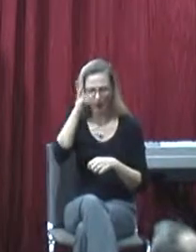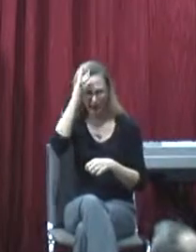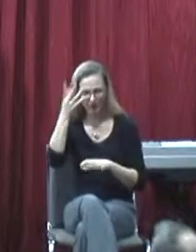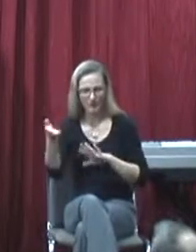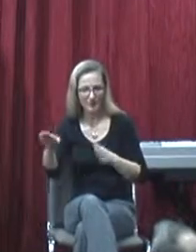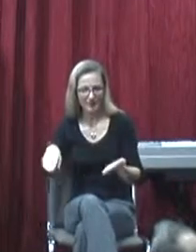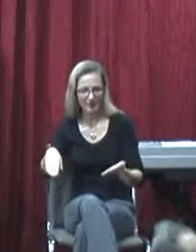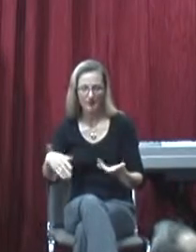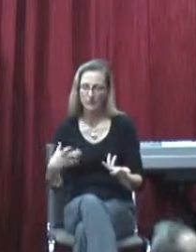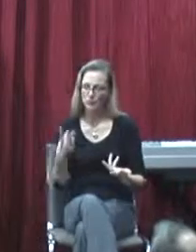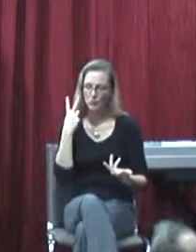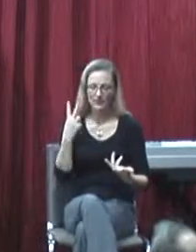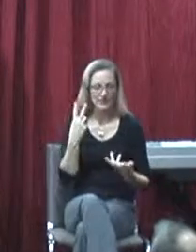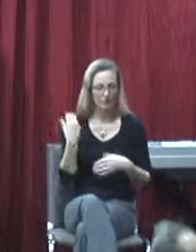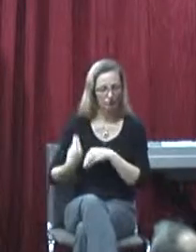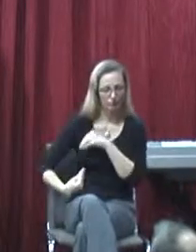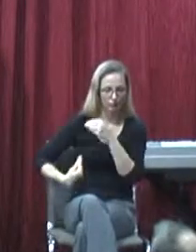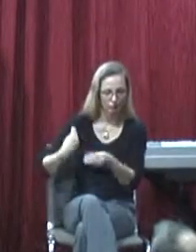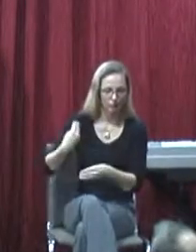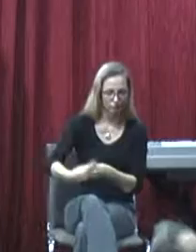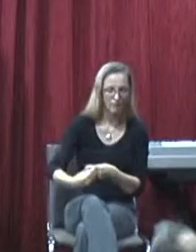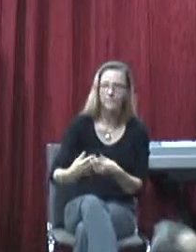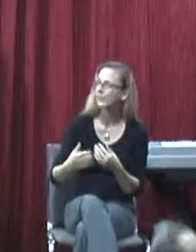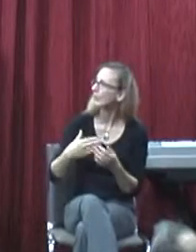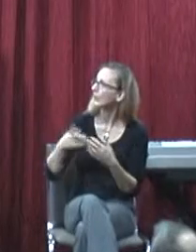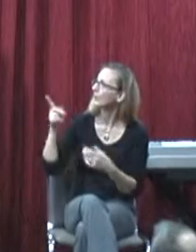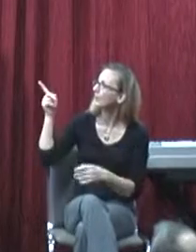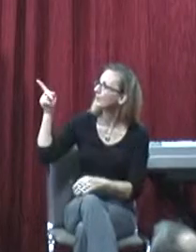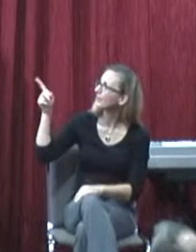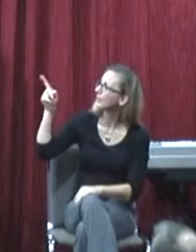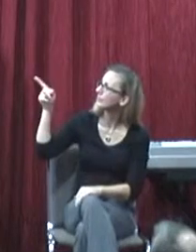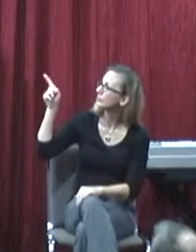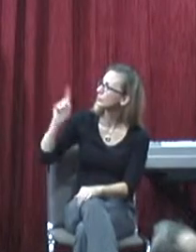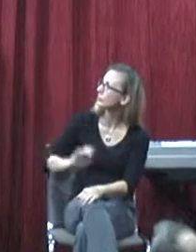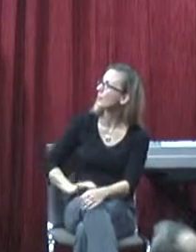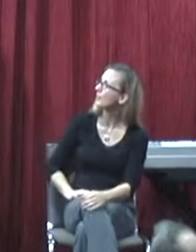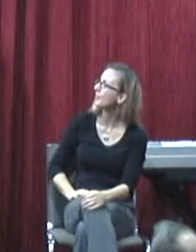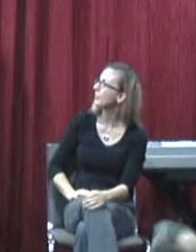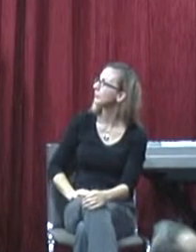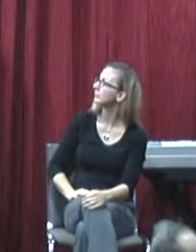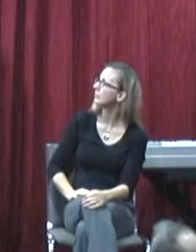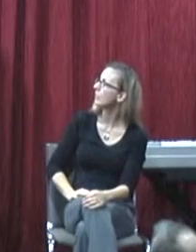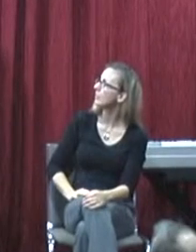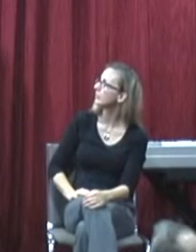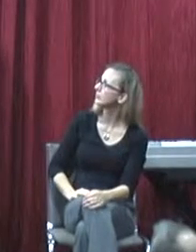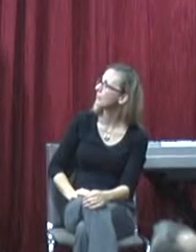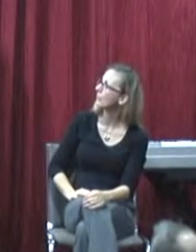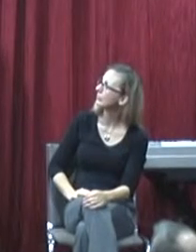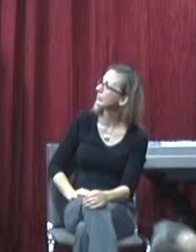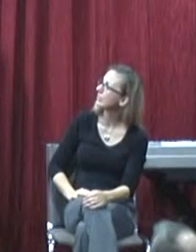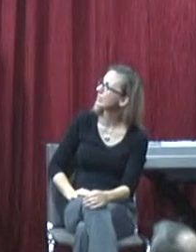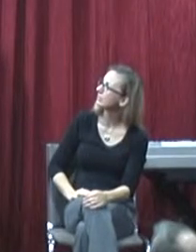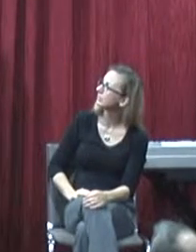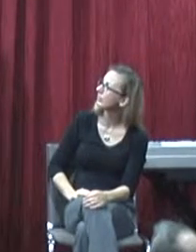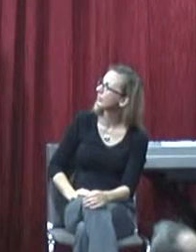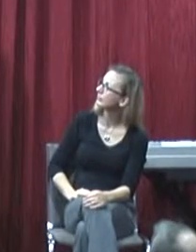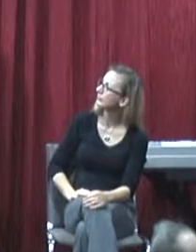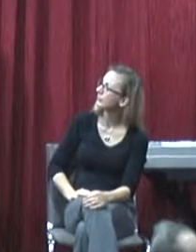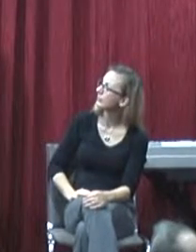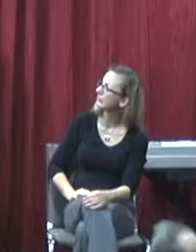then verse 26, Hamor and his son Shechem, they killed with the sword, and they took Dinah from Shechem's house and